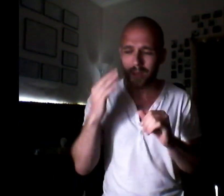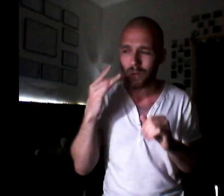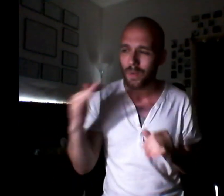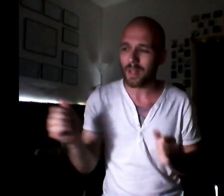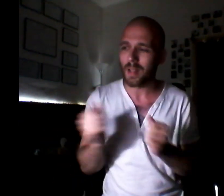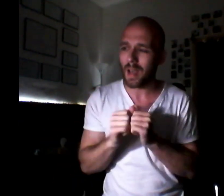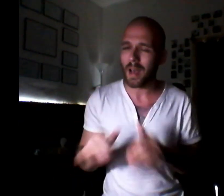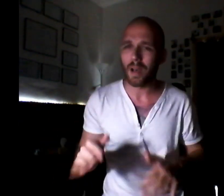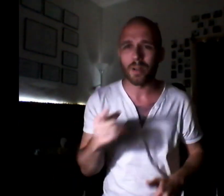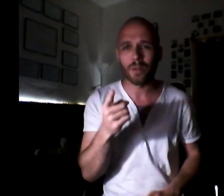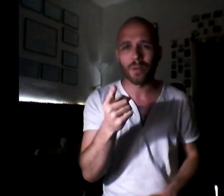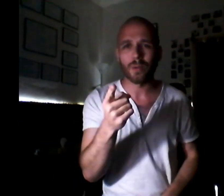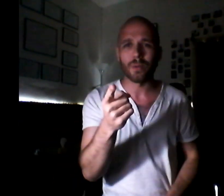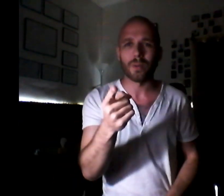singing without you